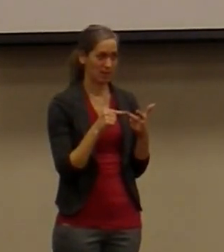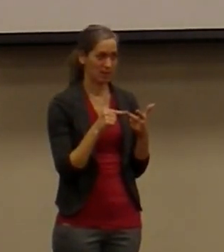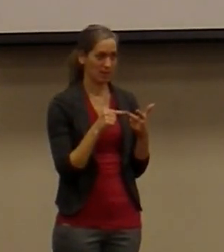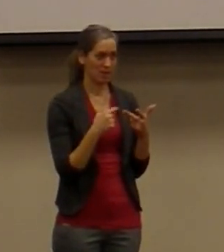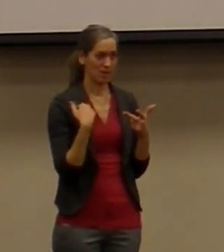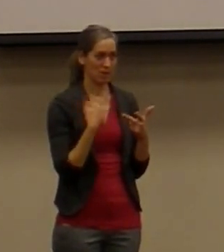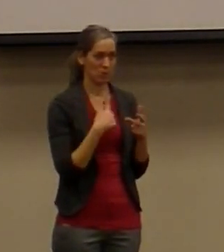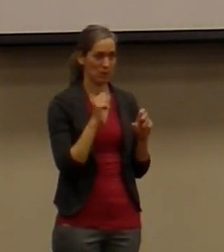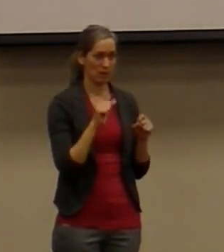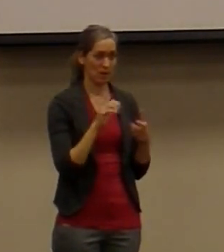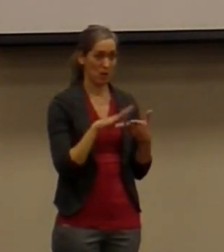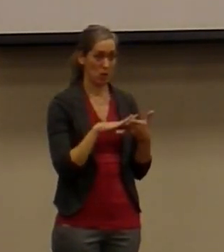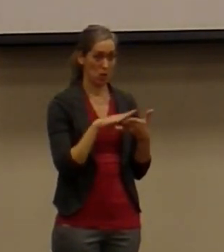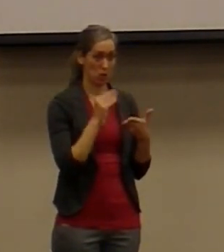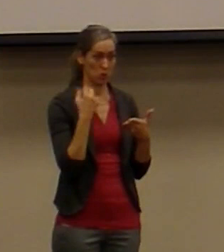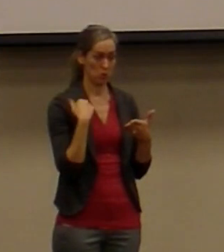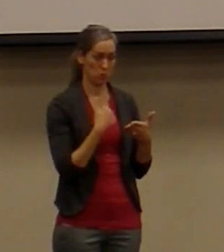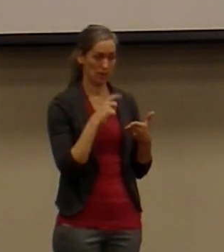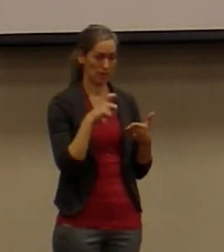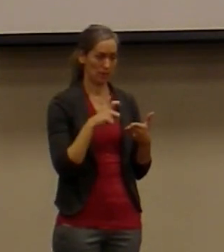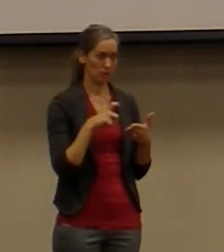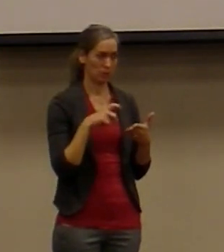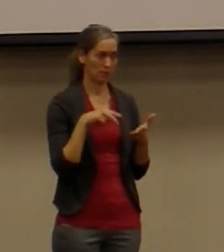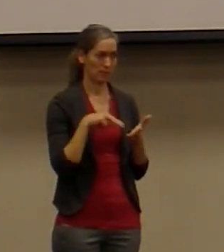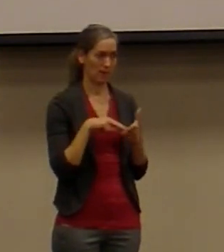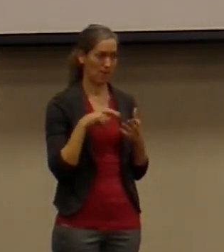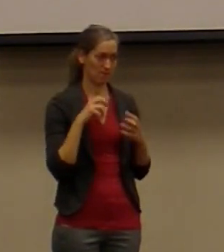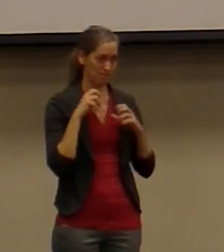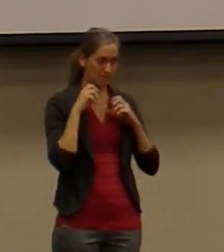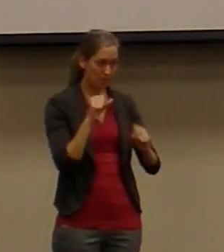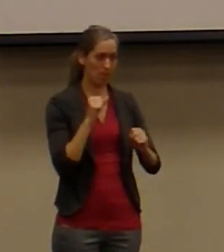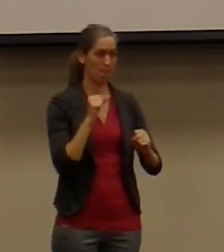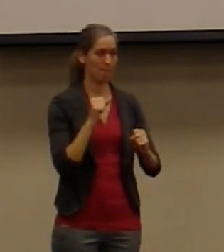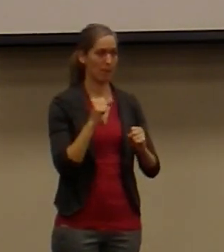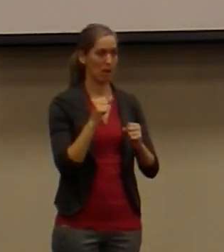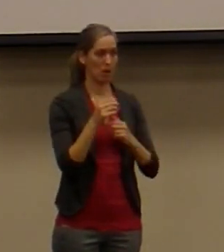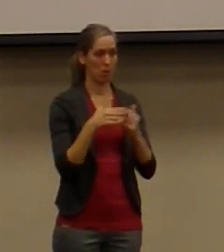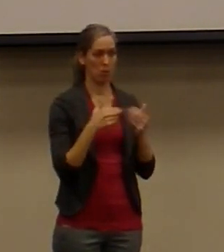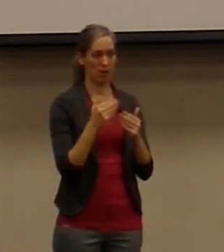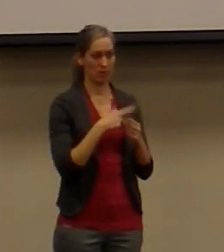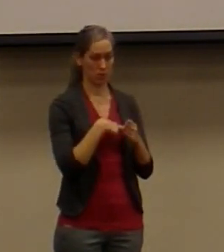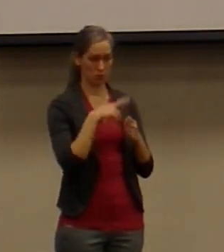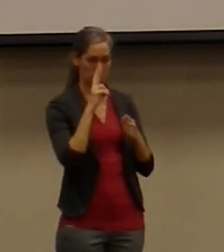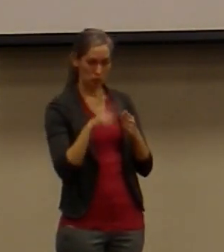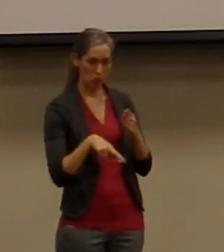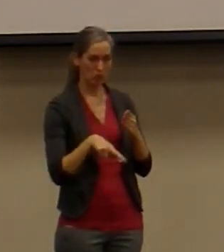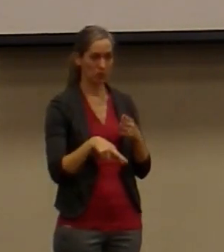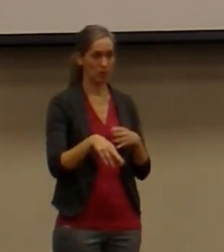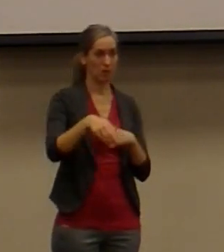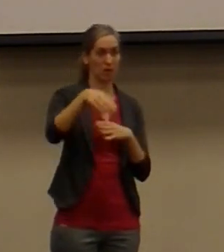we can learn that we need to stand firm no matter what the outcome, because God is faithful.